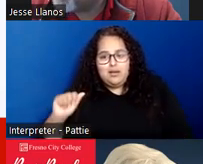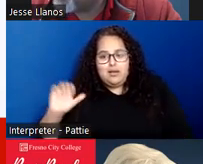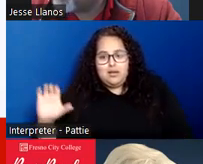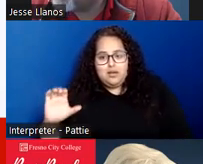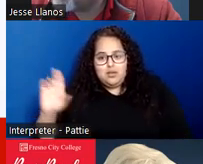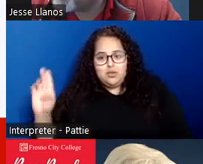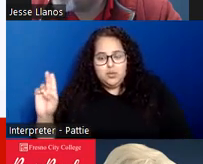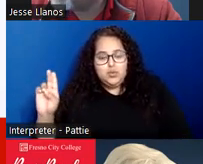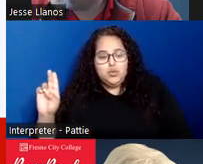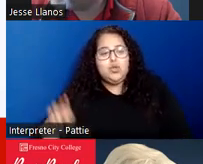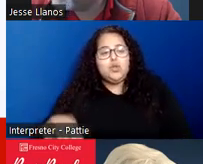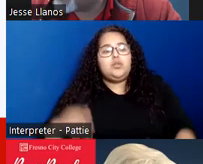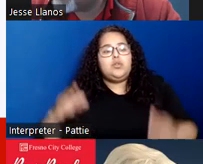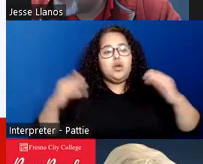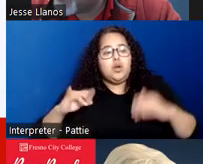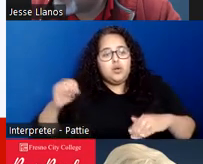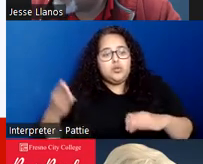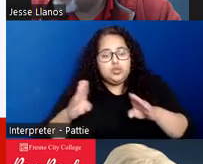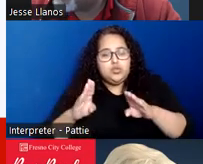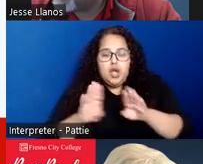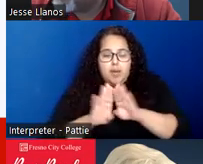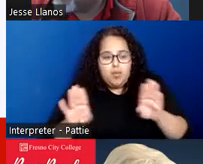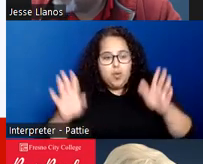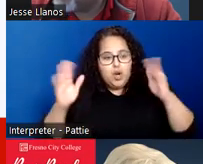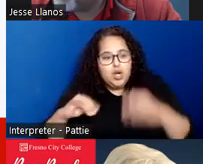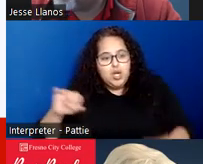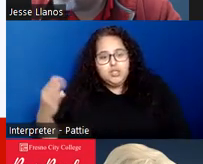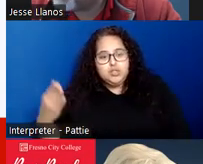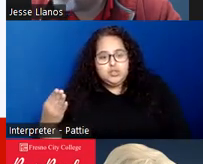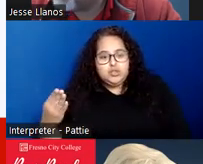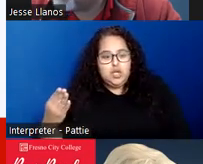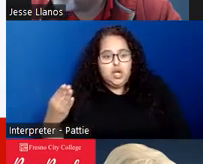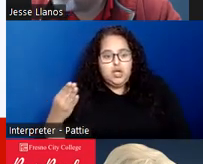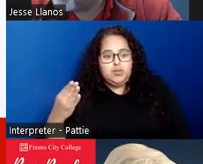the job boards, job speaker.